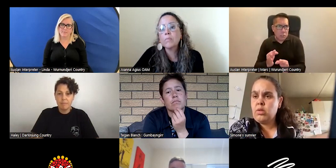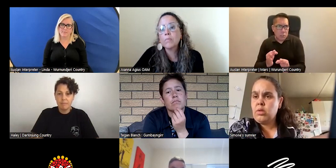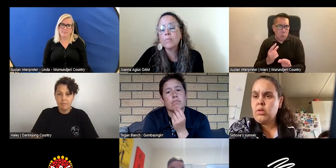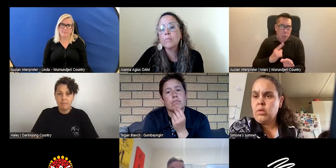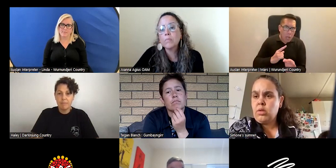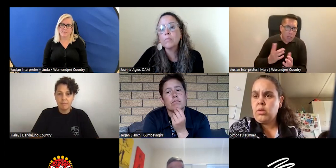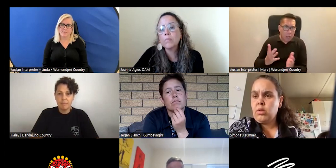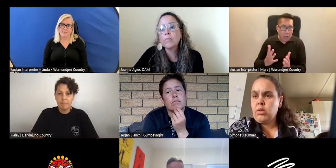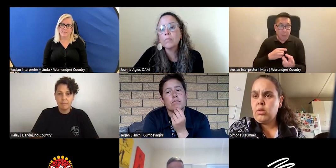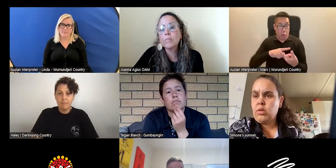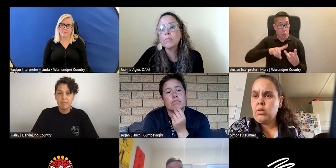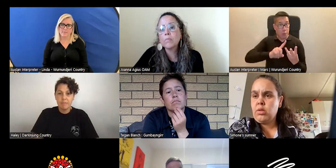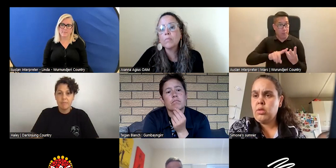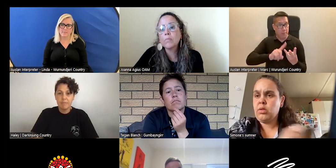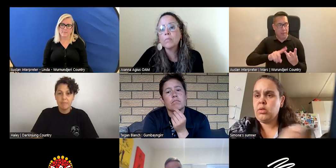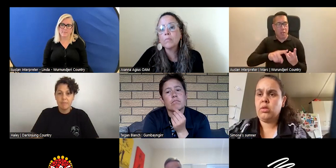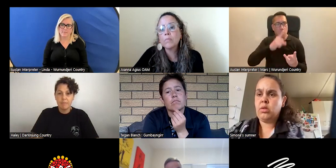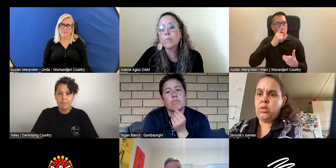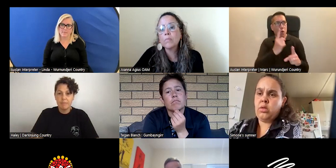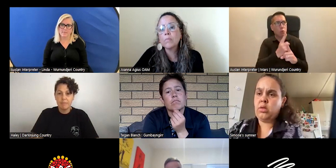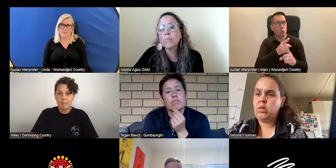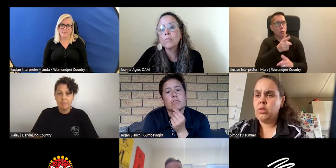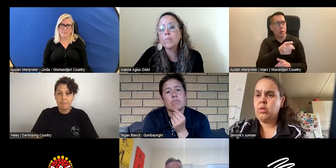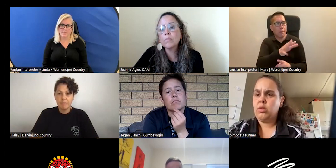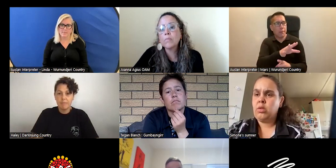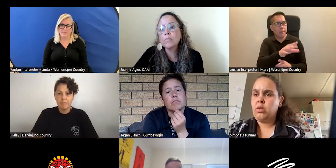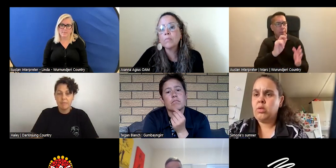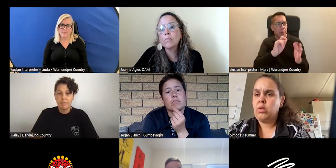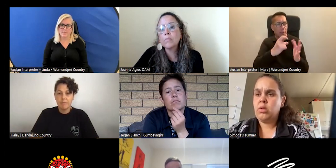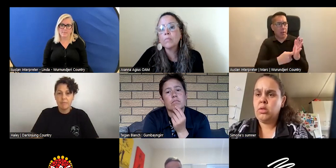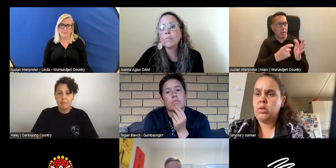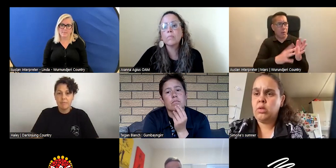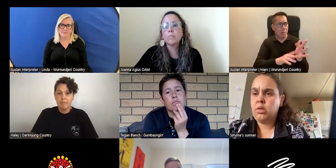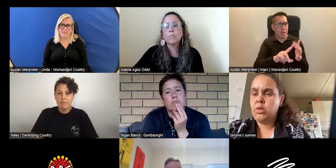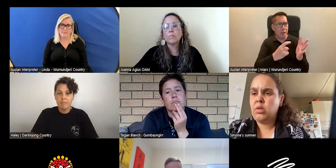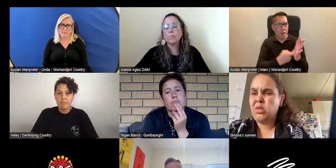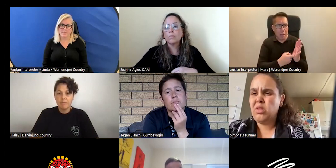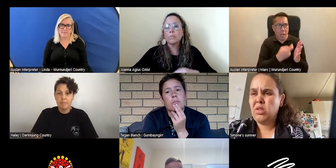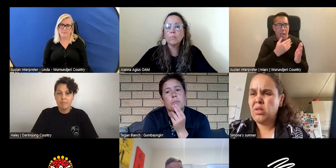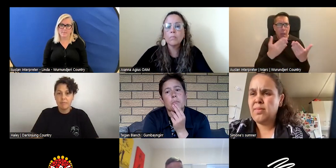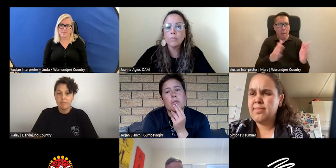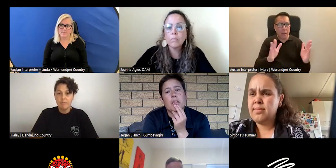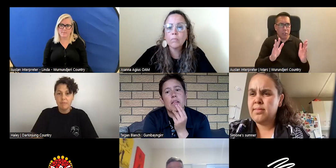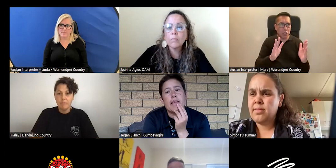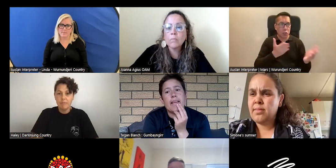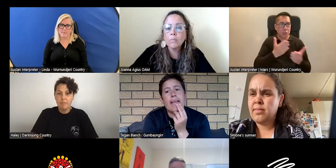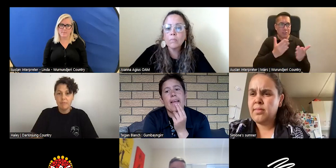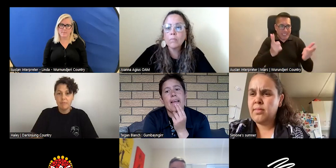Then the third one, we get to speak to the Premier and to public service chief